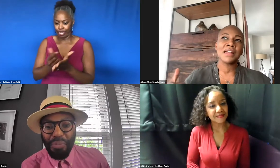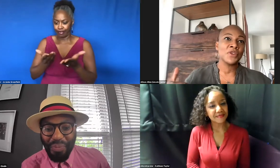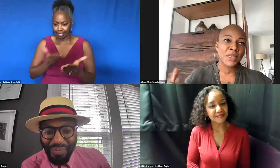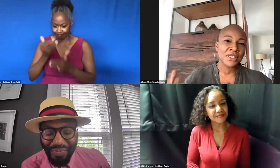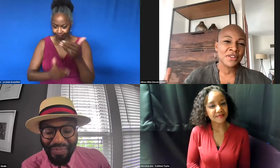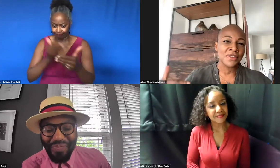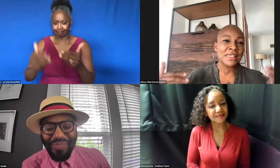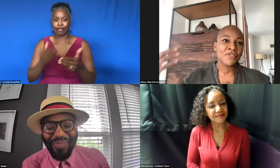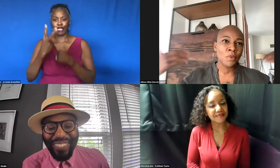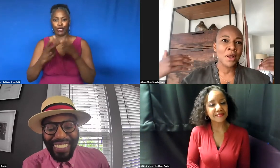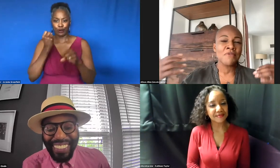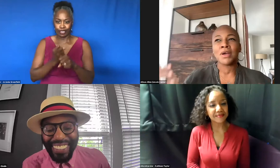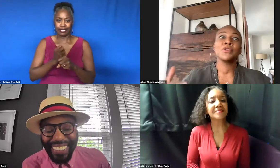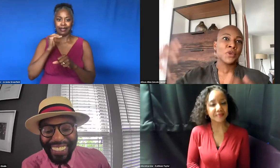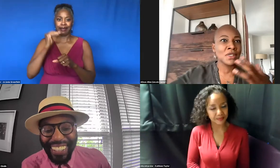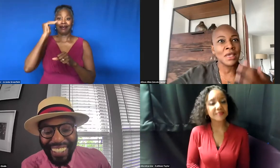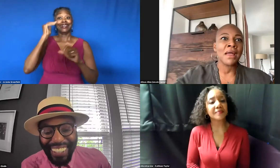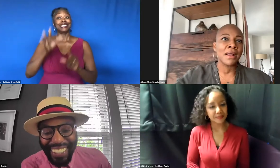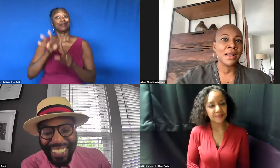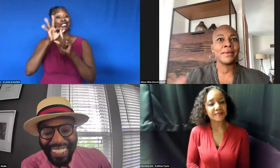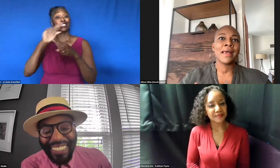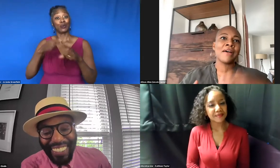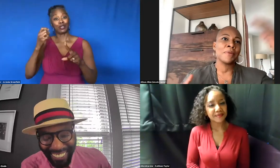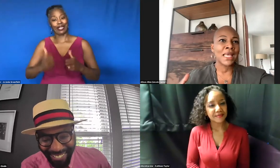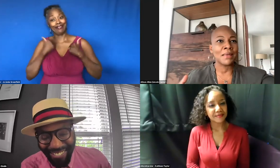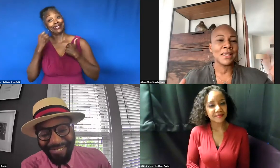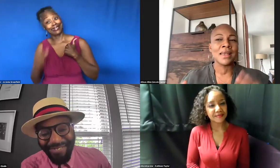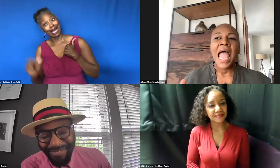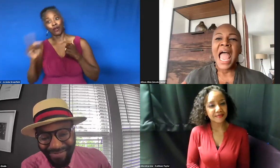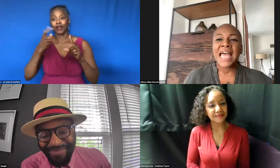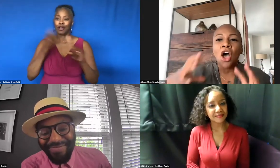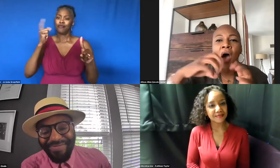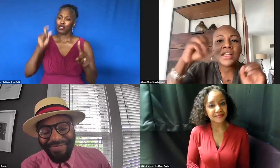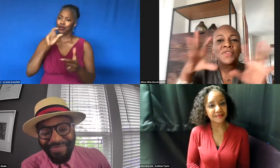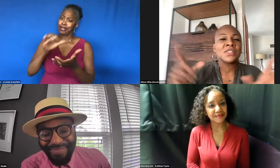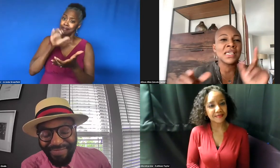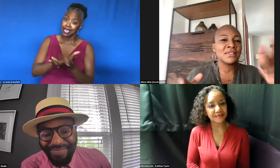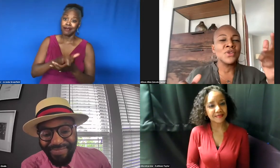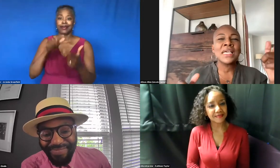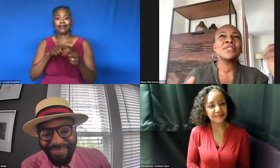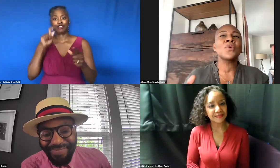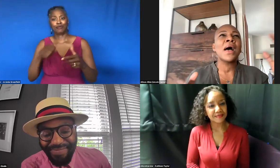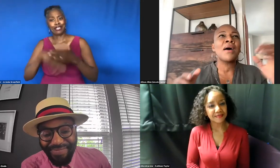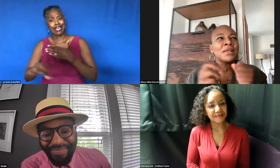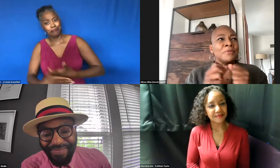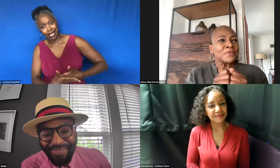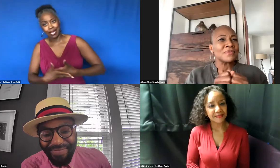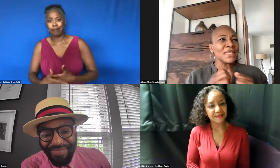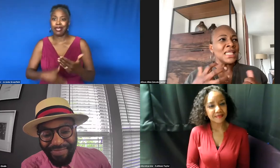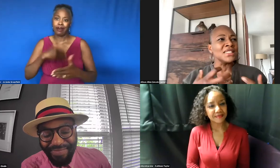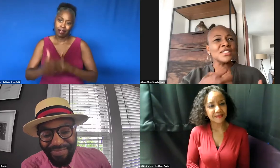and God, if you're especially in the South from where I'm from, you're supposed to get married and you have a baby. And all of those things, you said it so well,